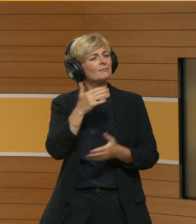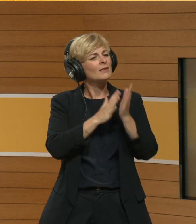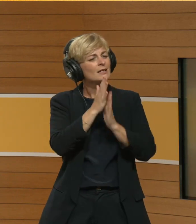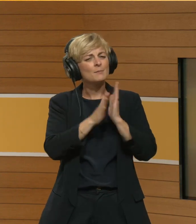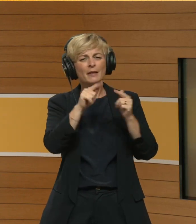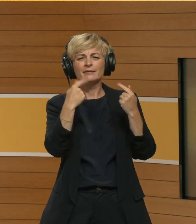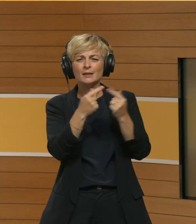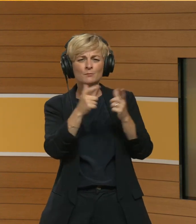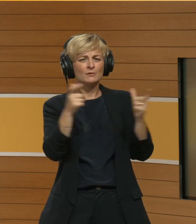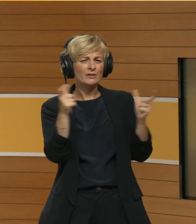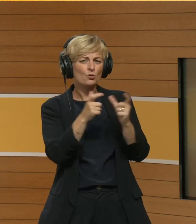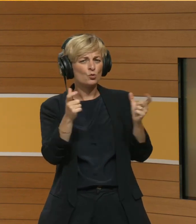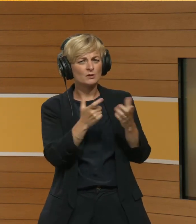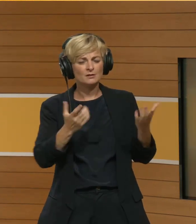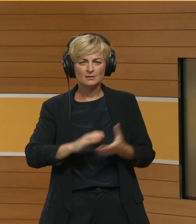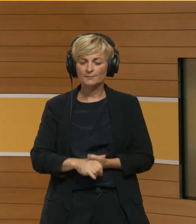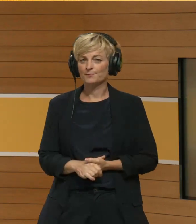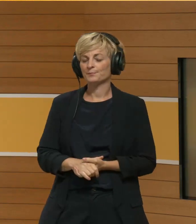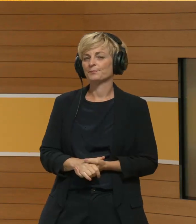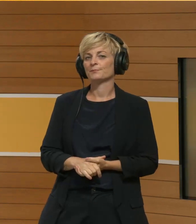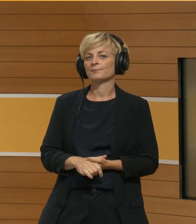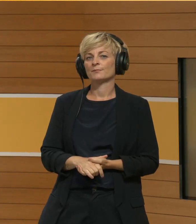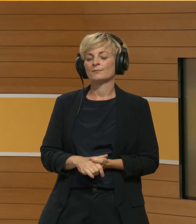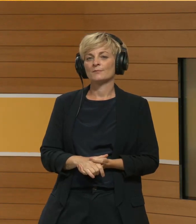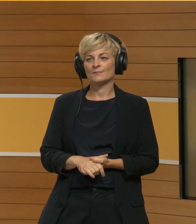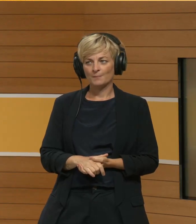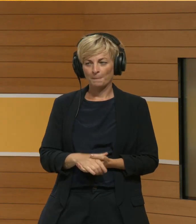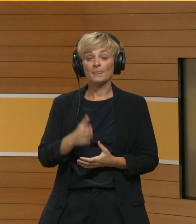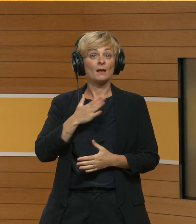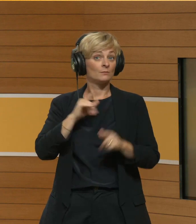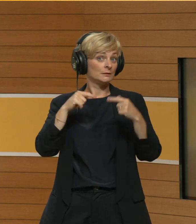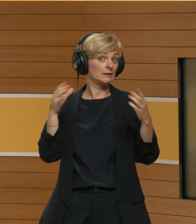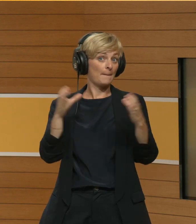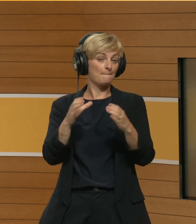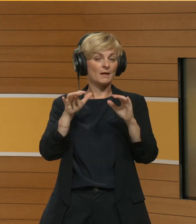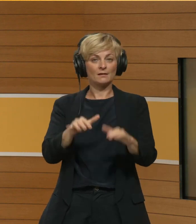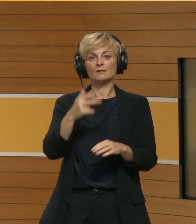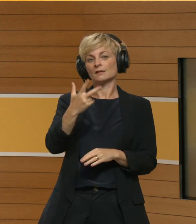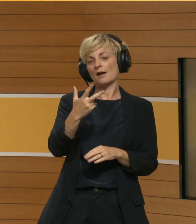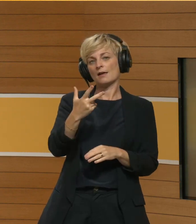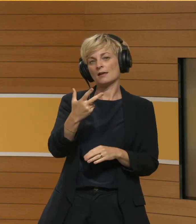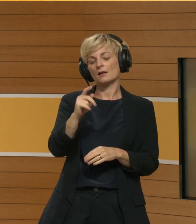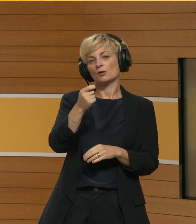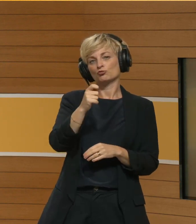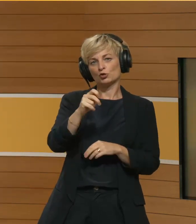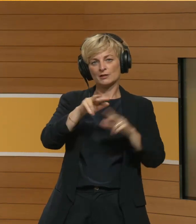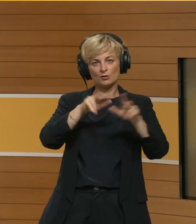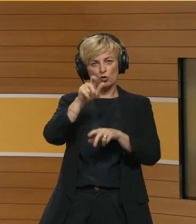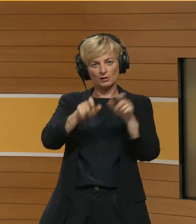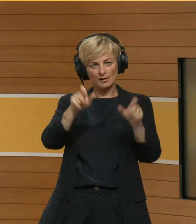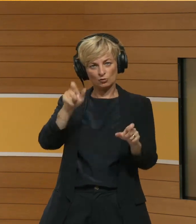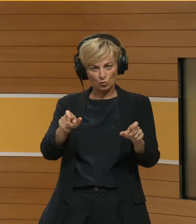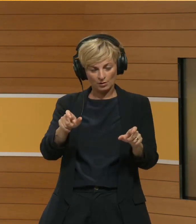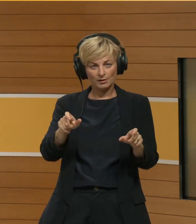So we have 3 key coordinators, and then we have also project